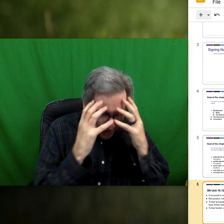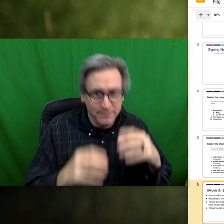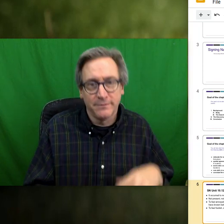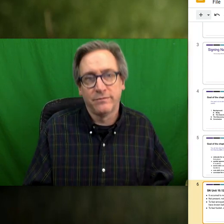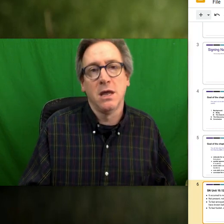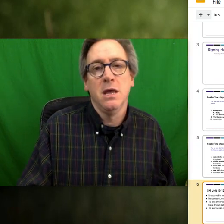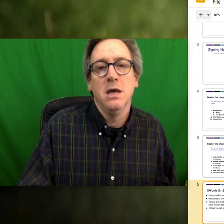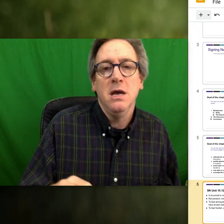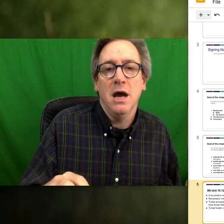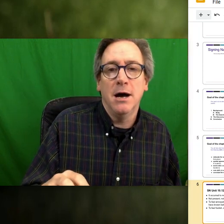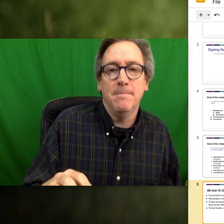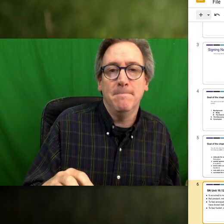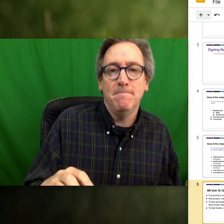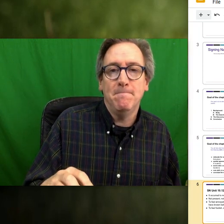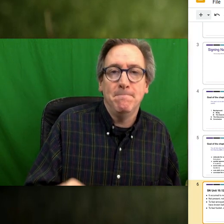did that.